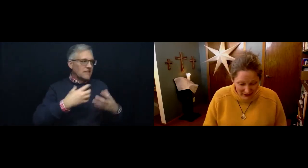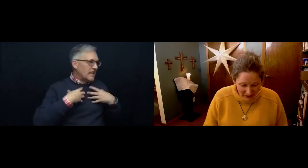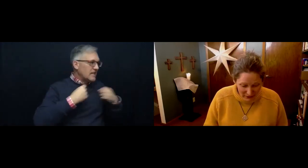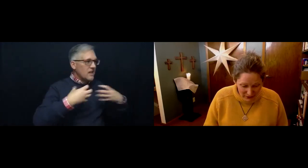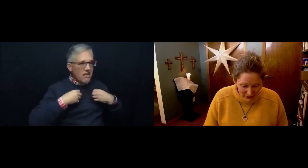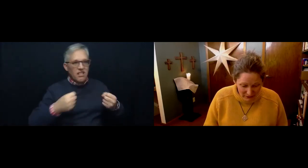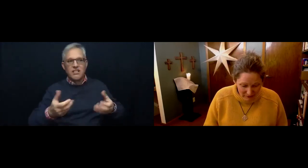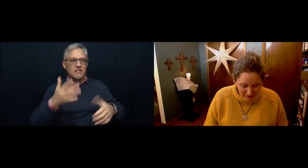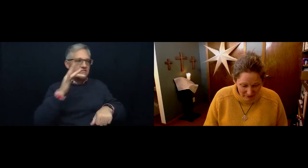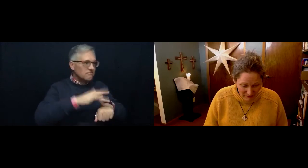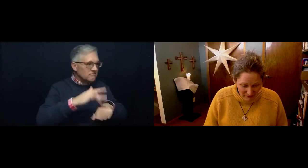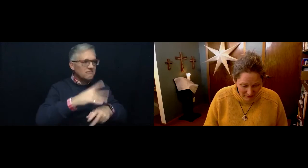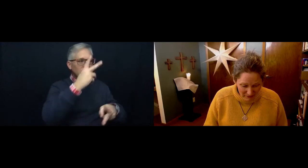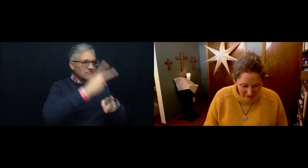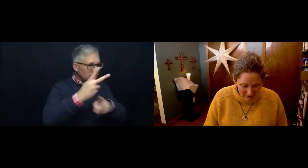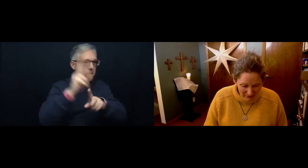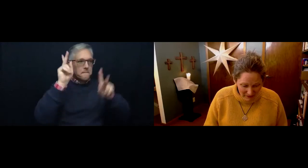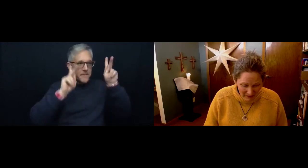towns that they go to.